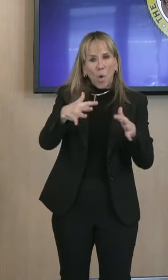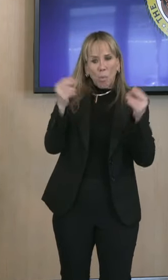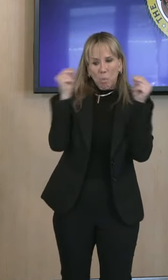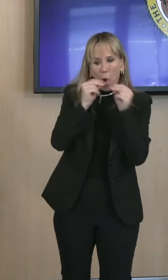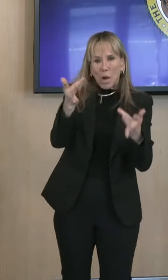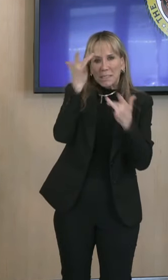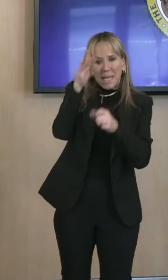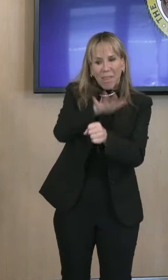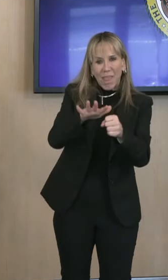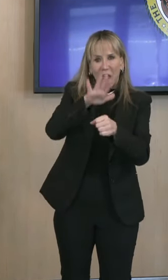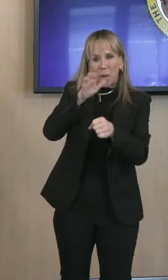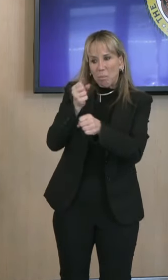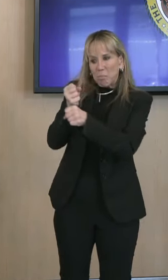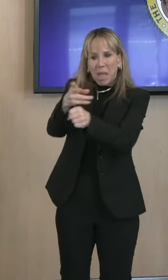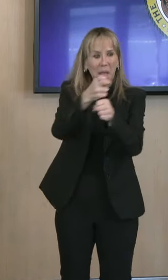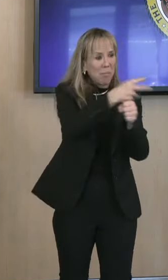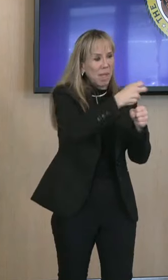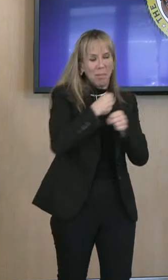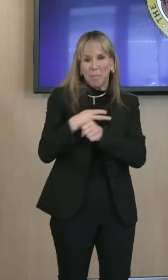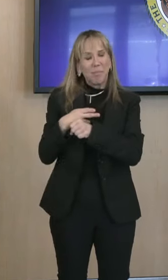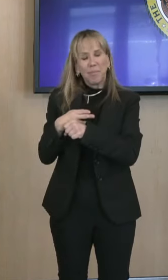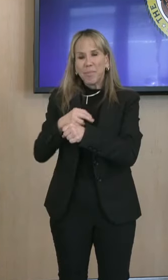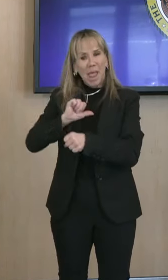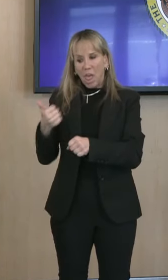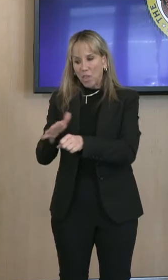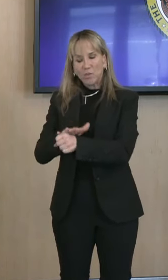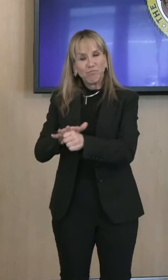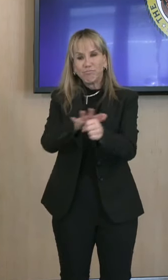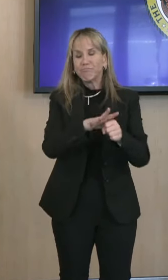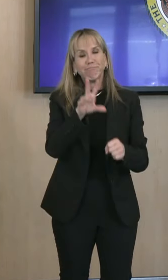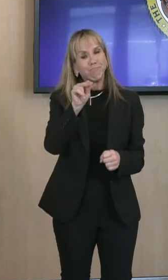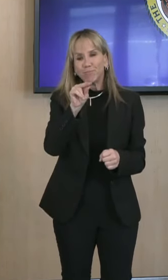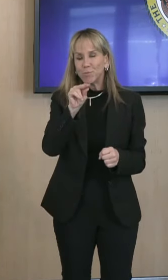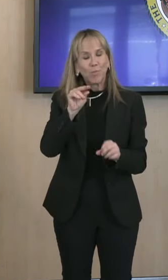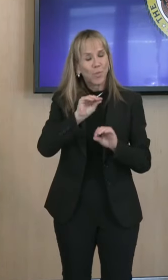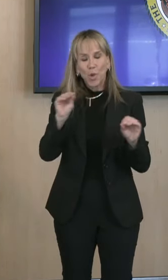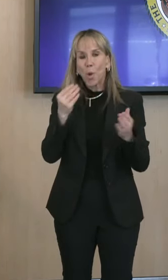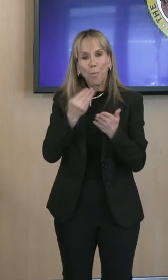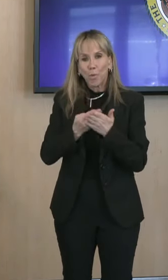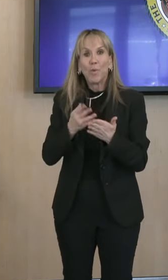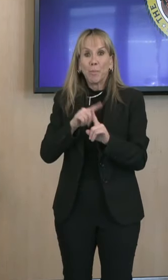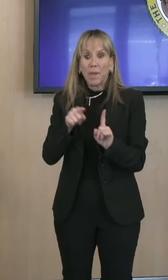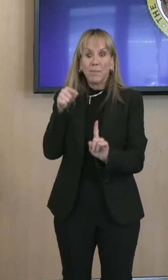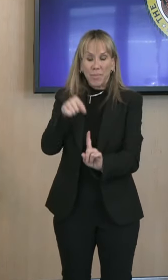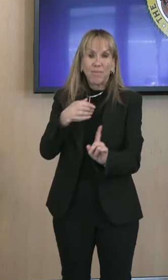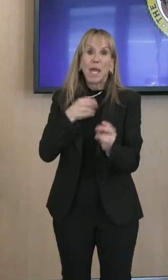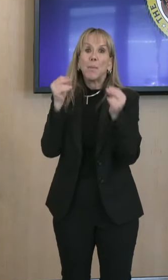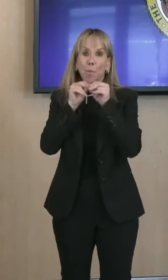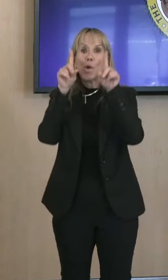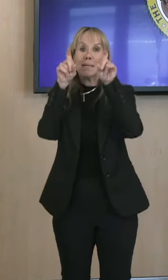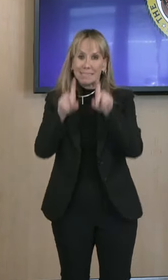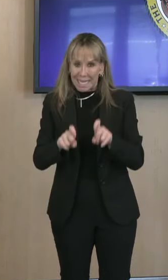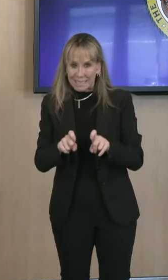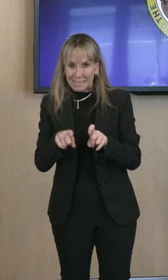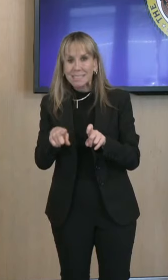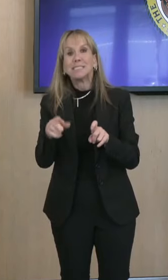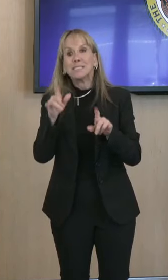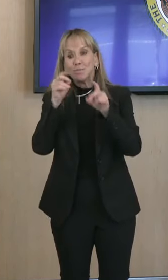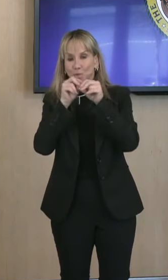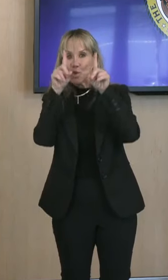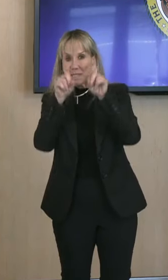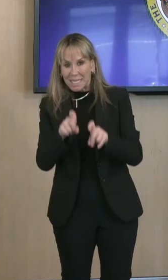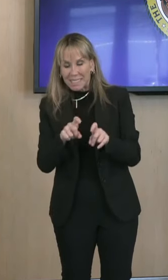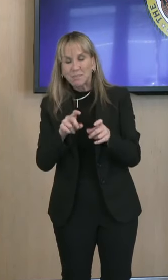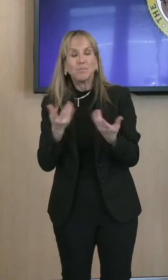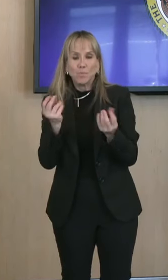of transmission is any greater. We have no evidence of that whatsoever. To answer the first part of your question, because it's an insightful one